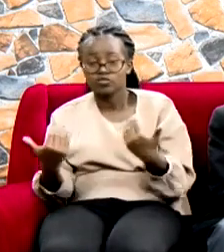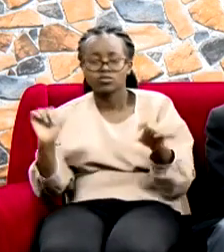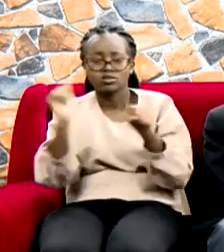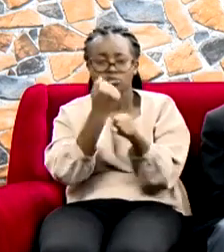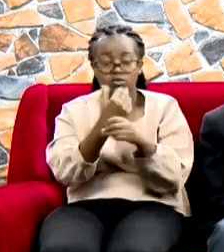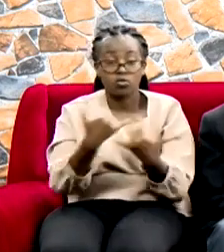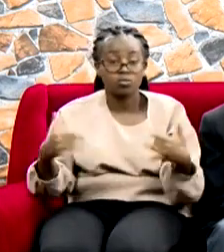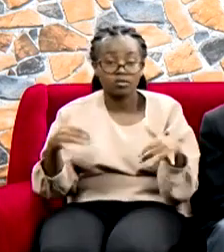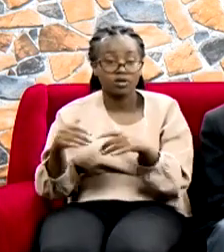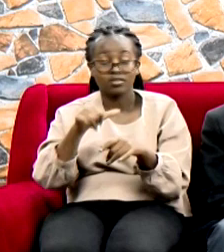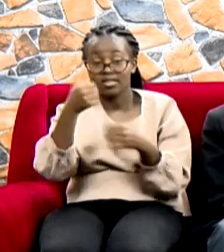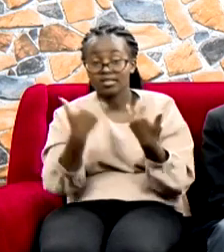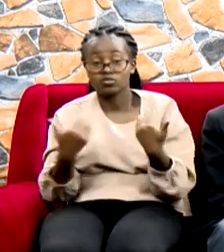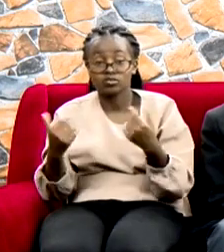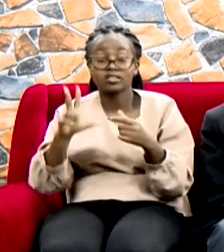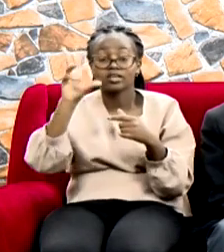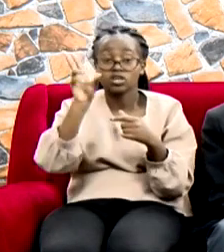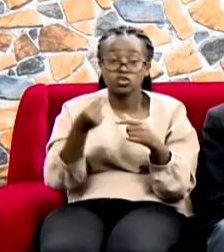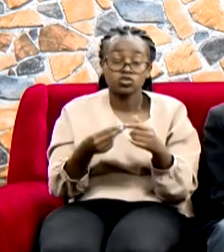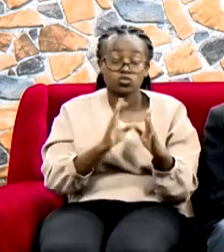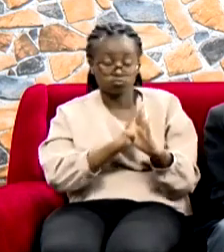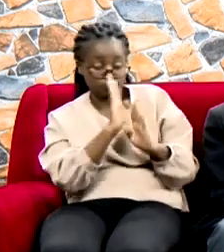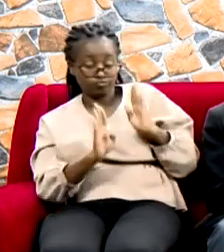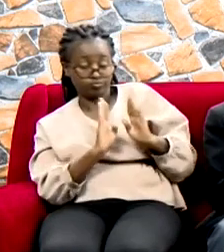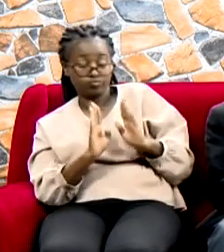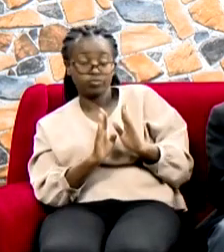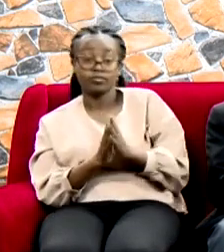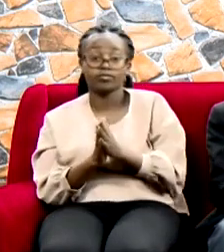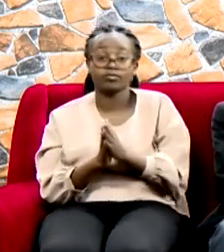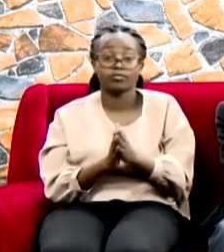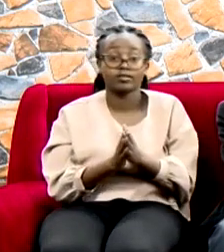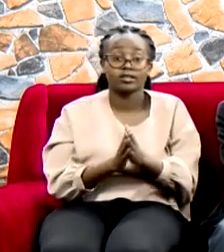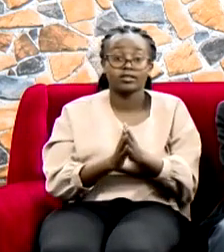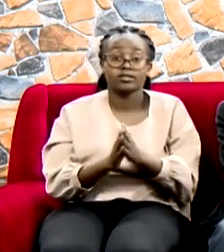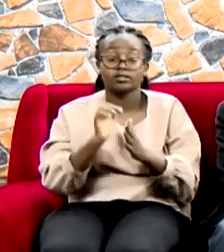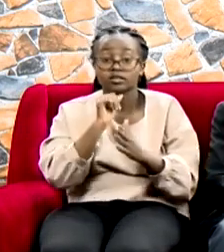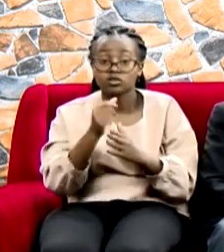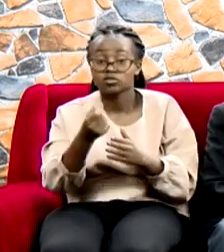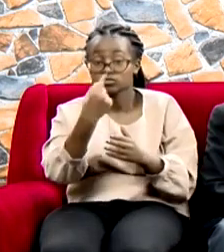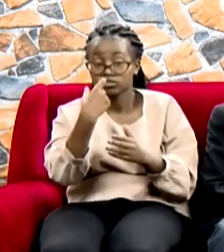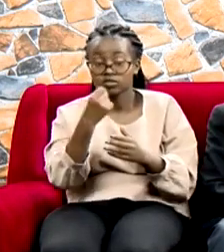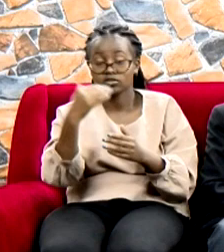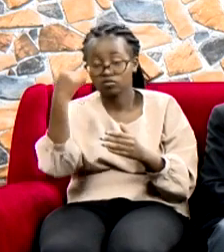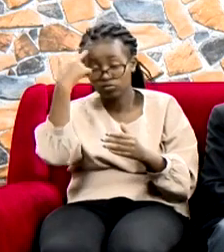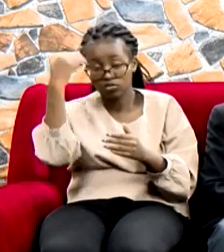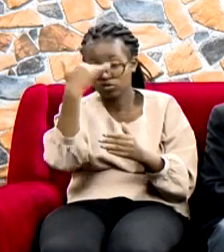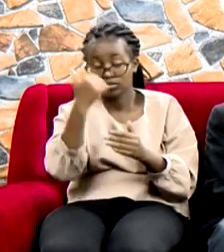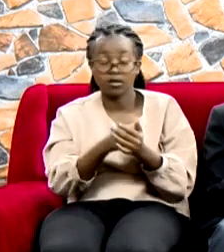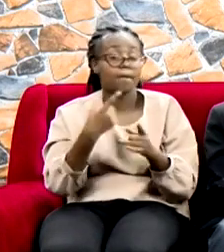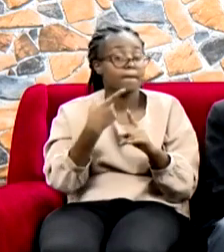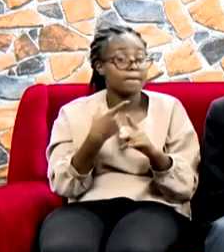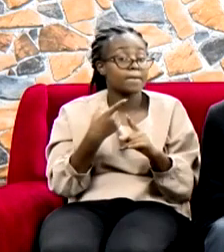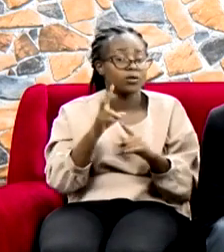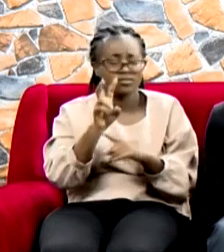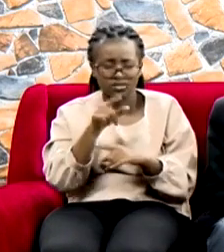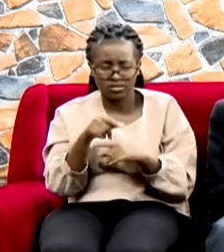children, but then there's no restrictive behavior, then that child does not meet the diagnosis for autism. Oh. But you